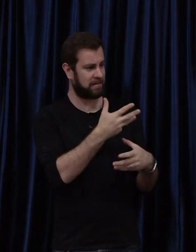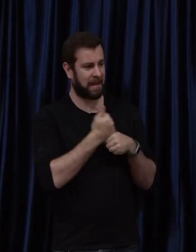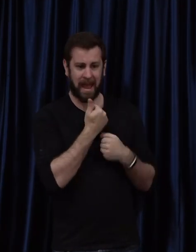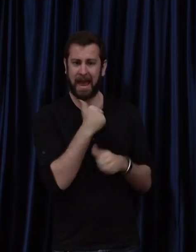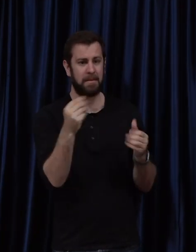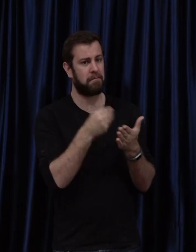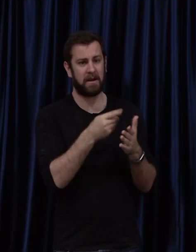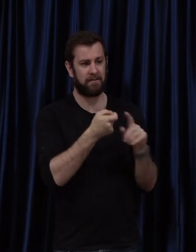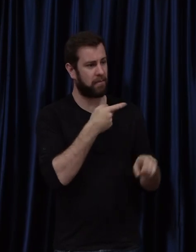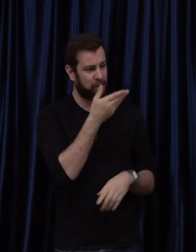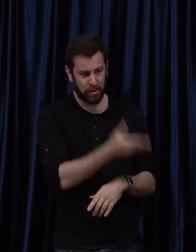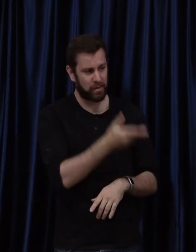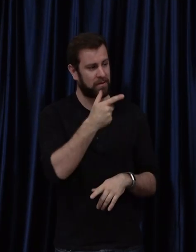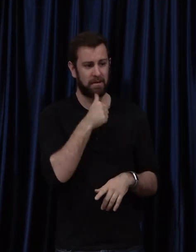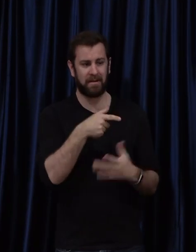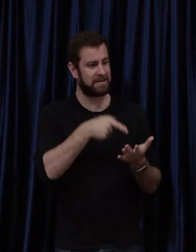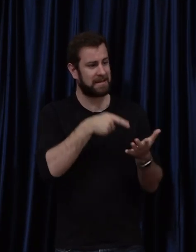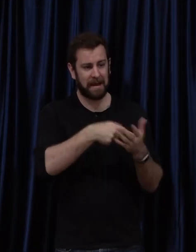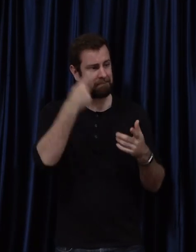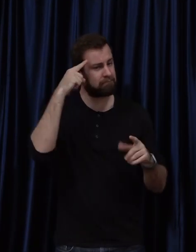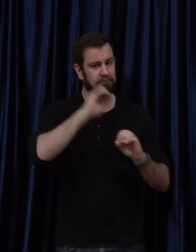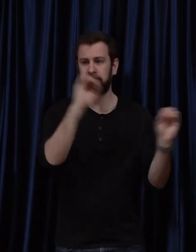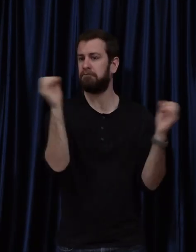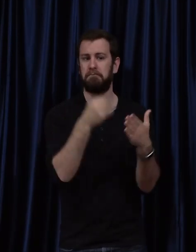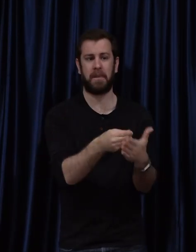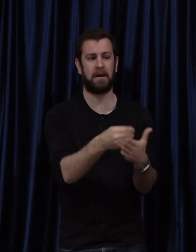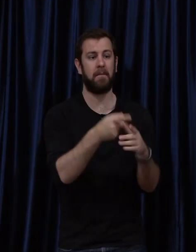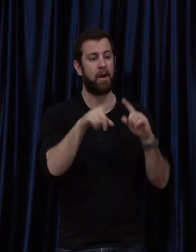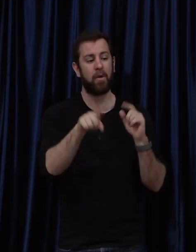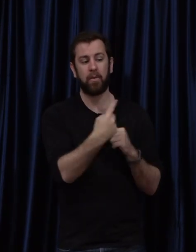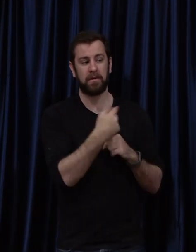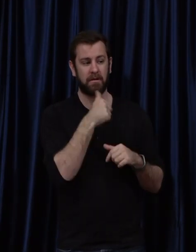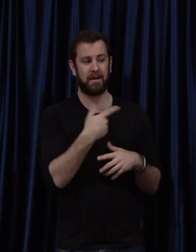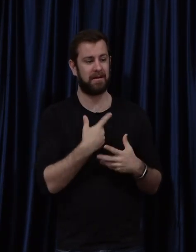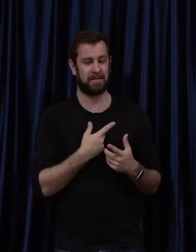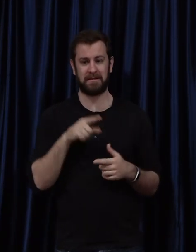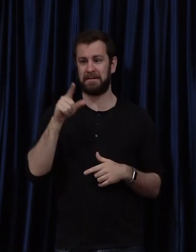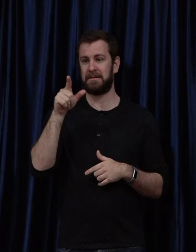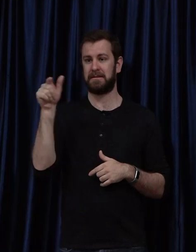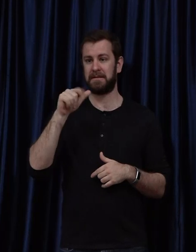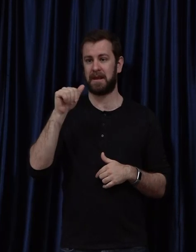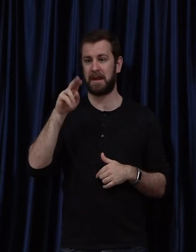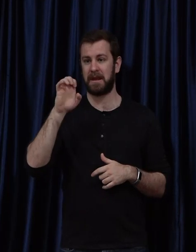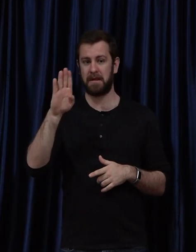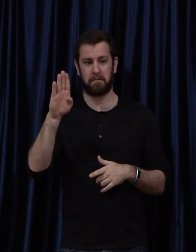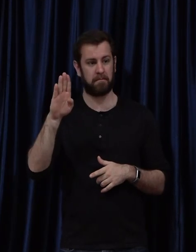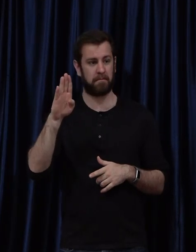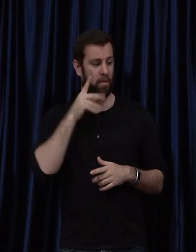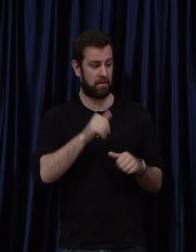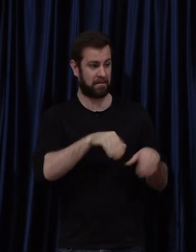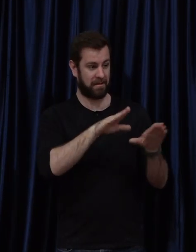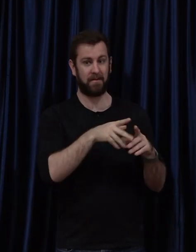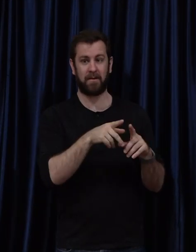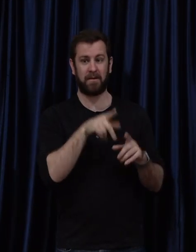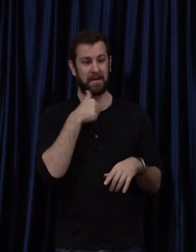lieu. I will not take a cent in lieu. But one thing I will not do, I will not send Zayd against his wishes.